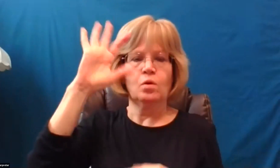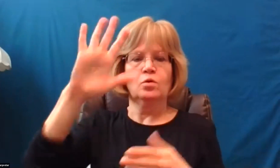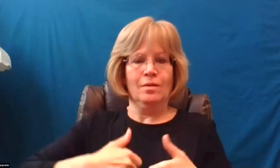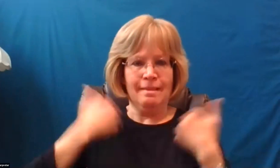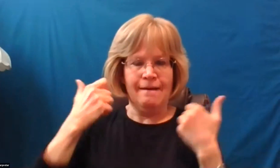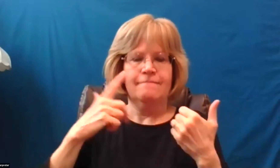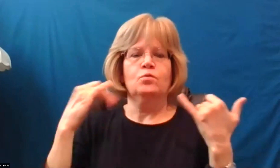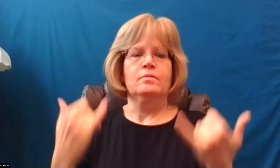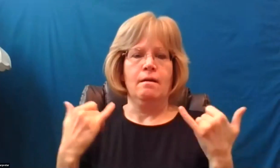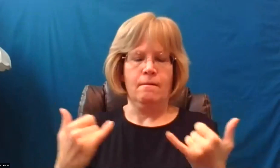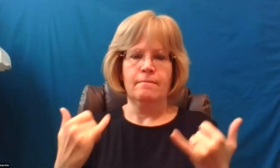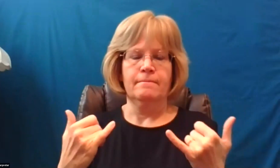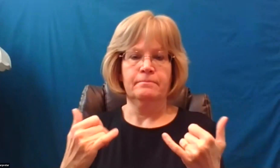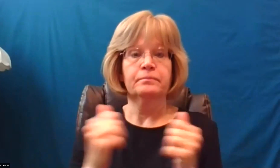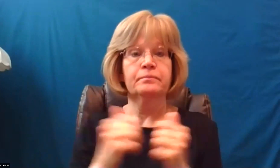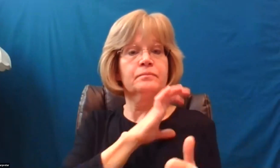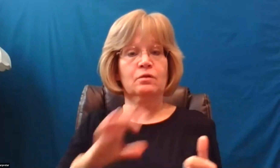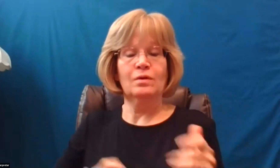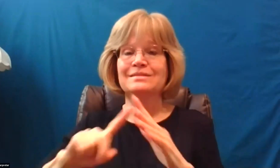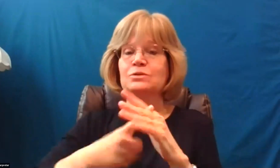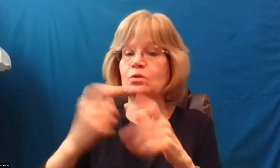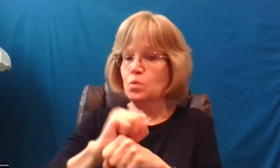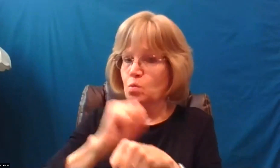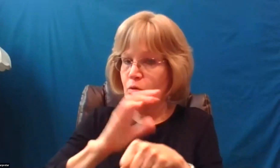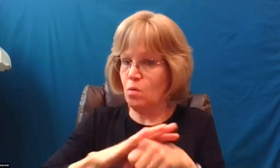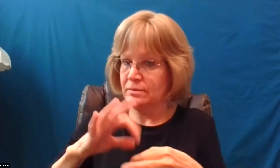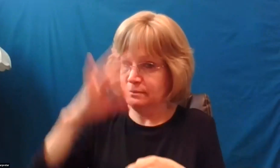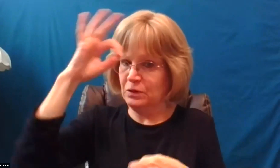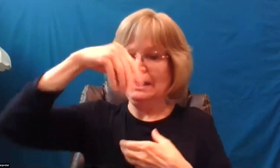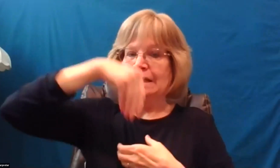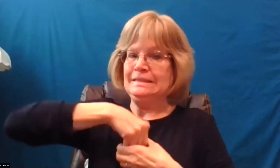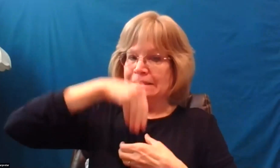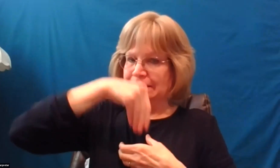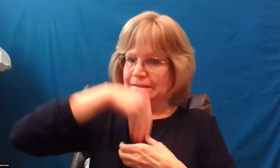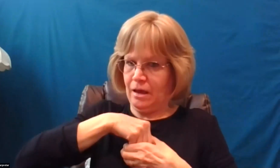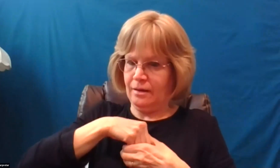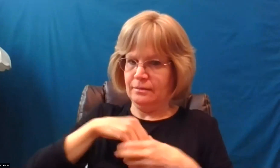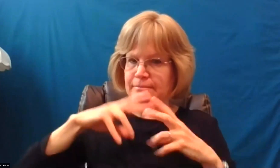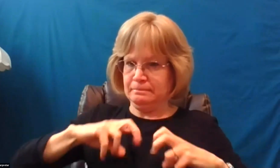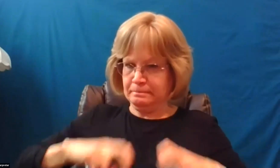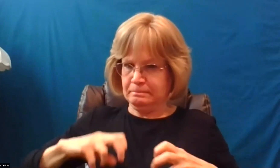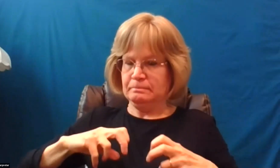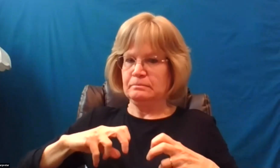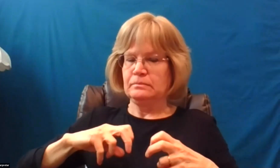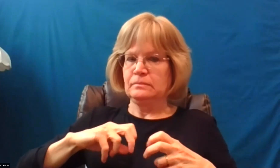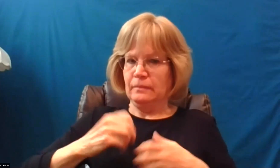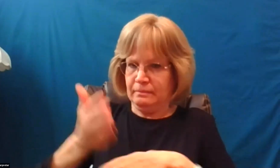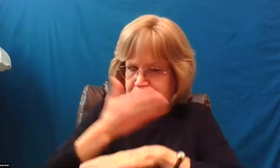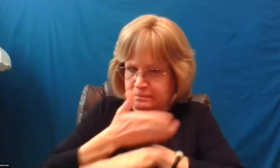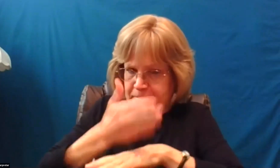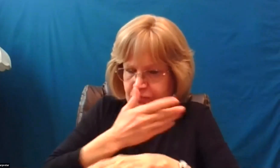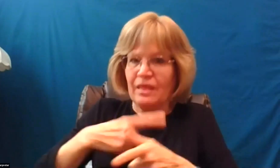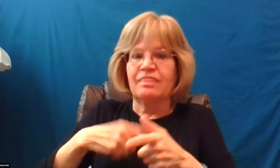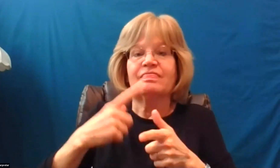time. With Christ, we begin working on our spirits inside, then move out to the world